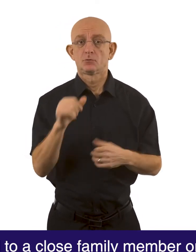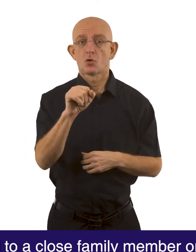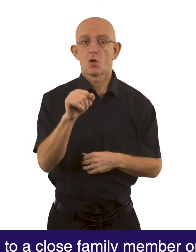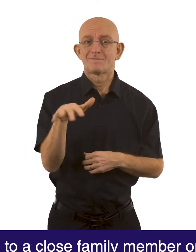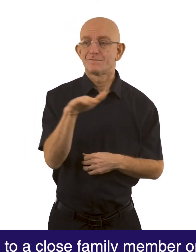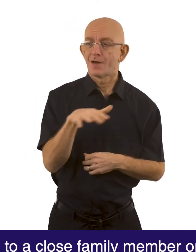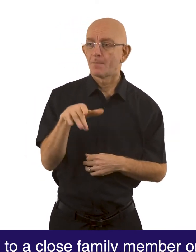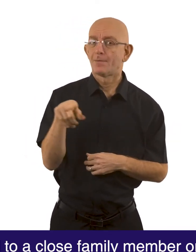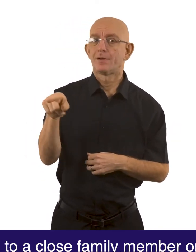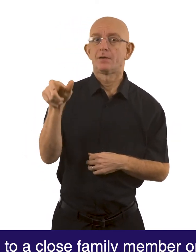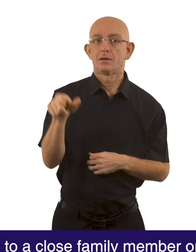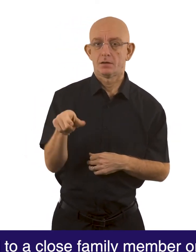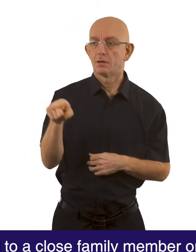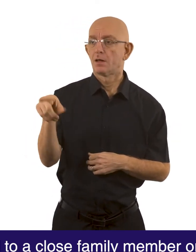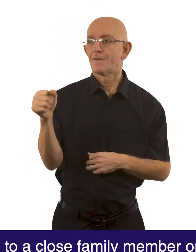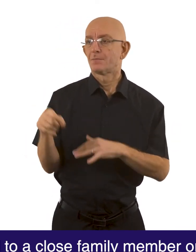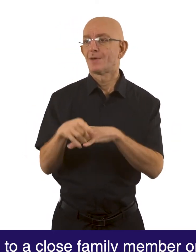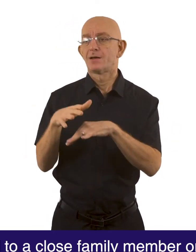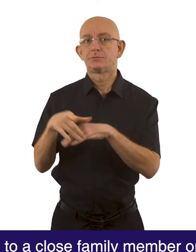married to a close family member or friend,